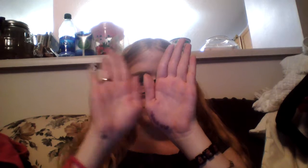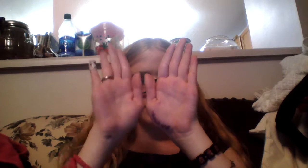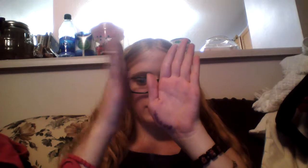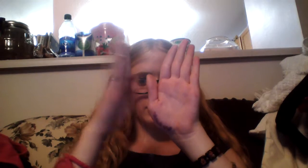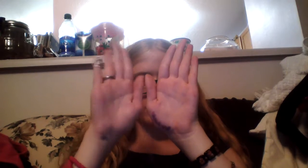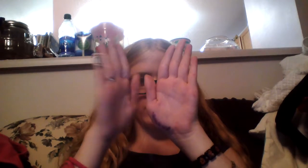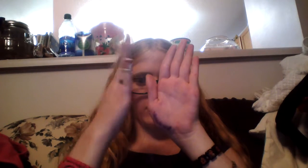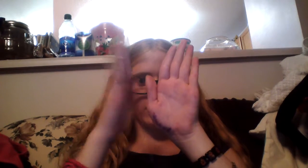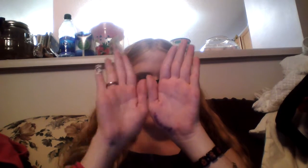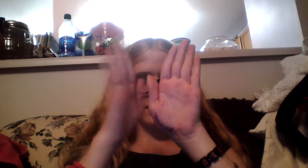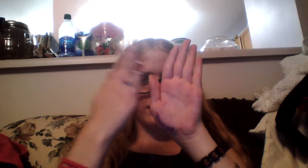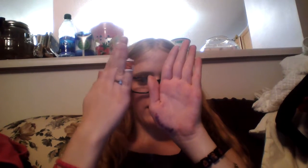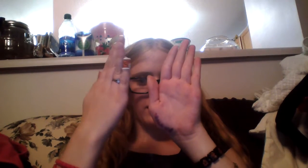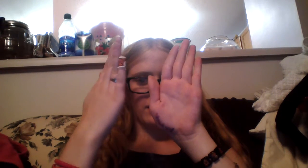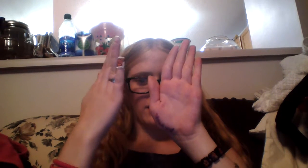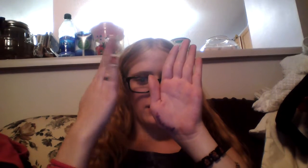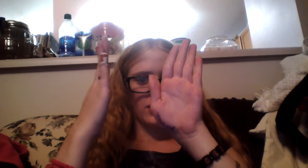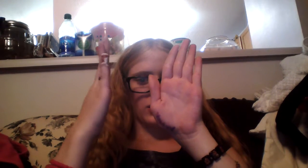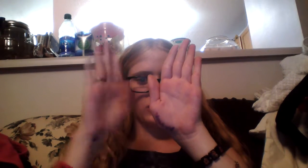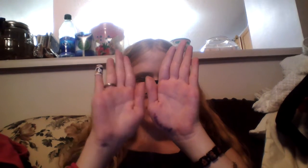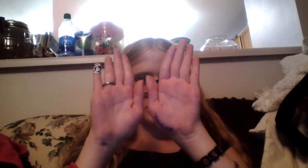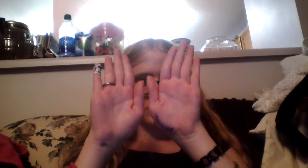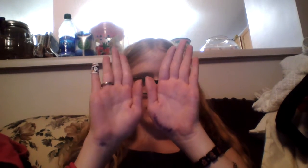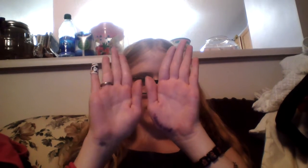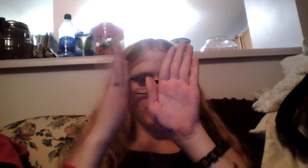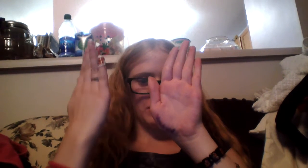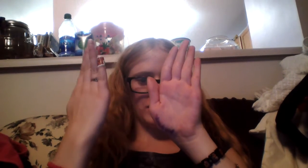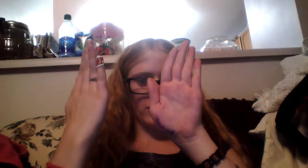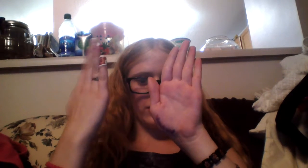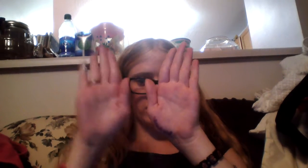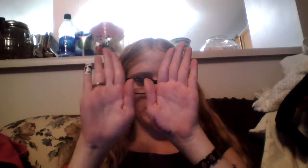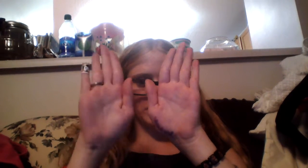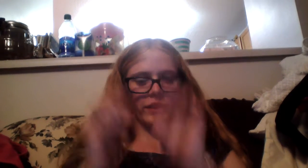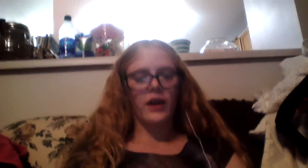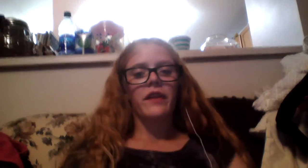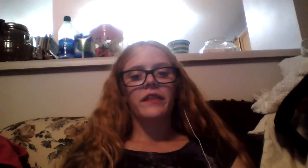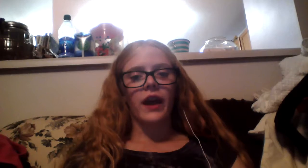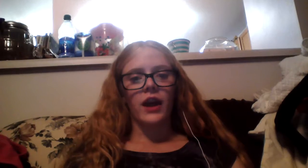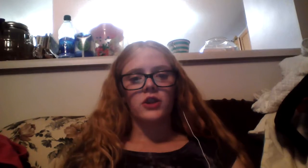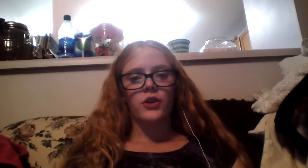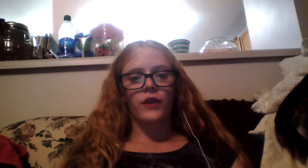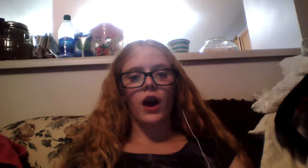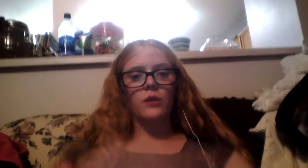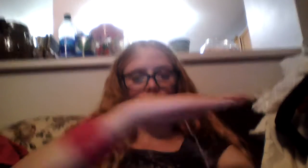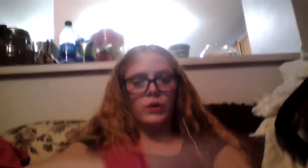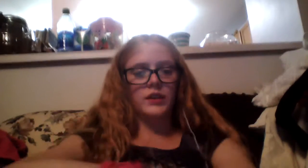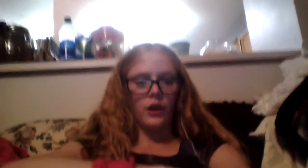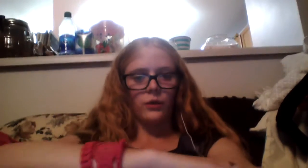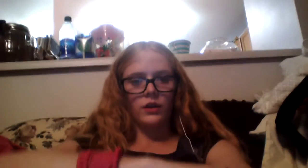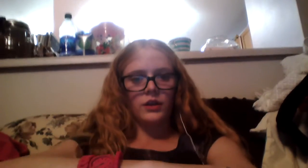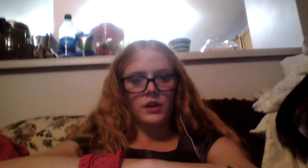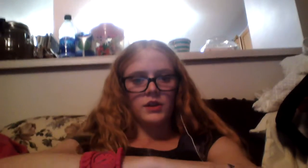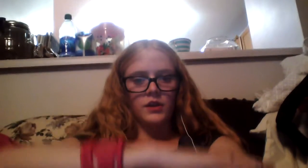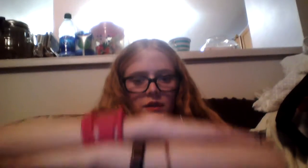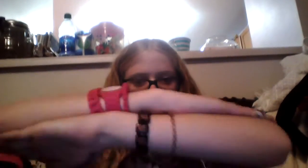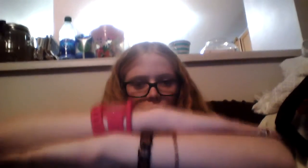Open the door. Close the door. Open the door, close the door. Then you've got window. So this is